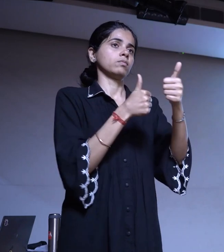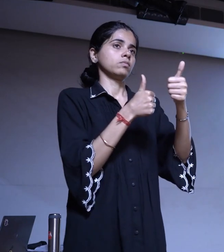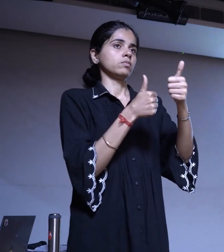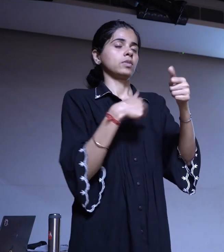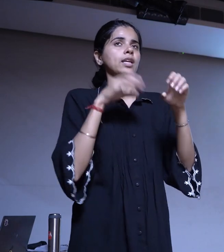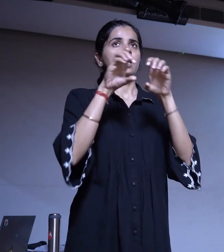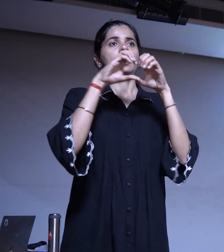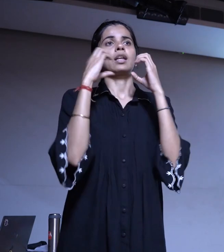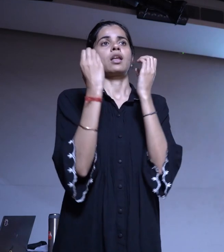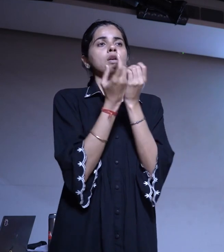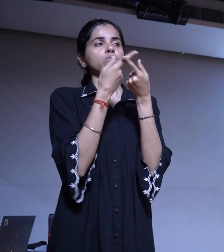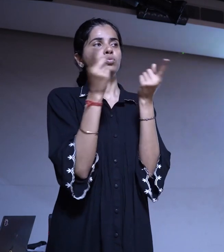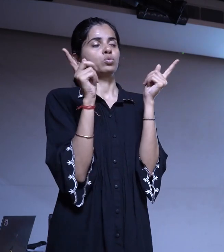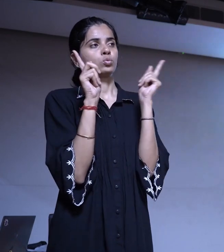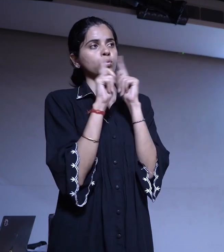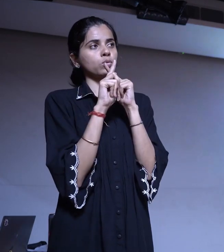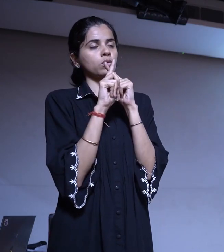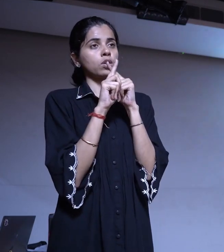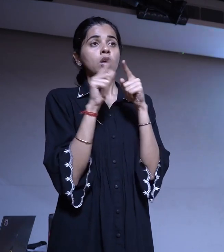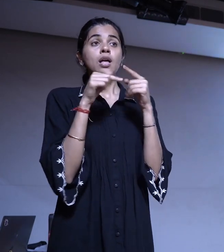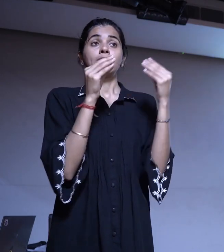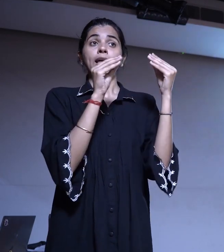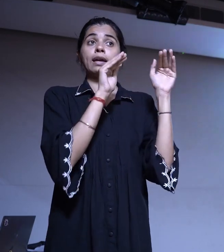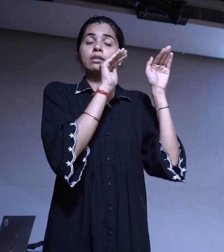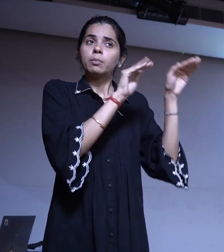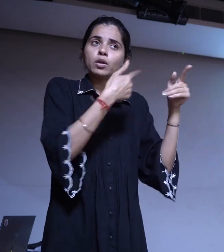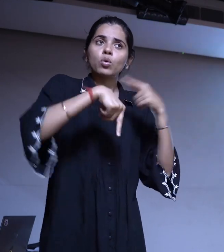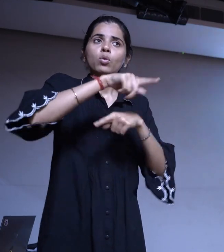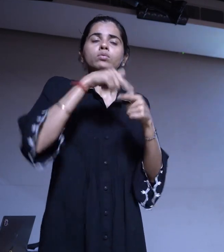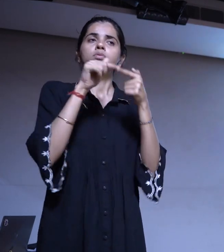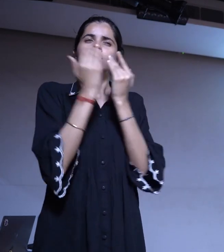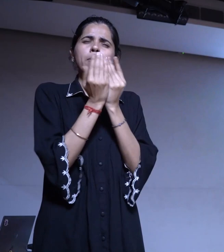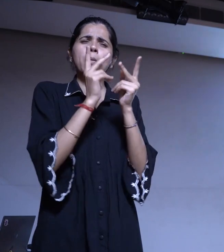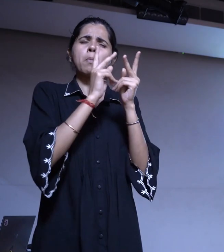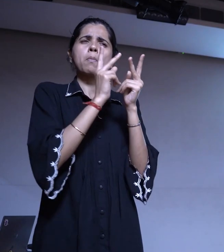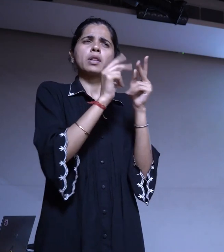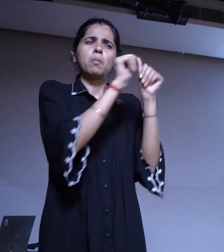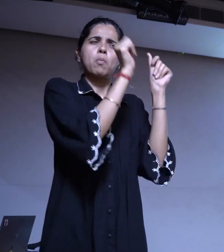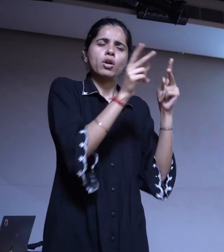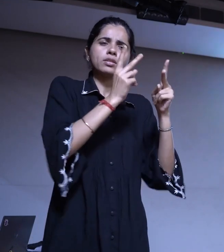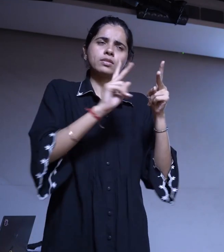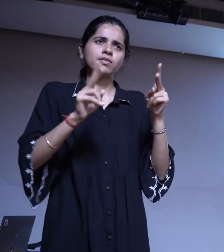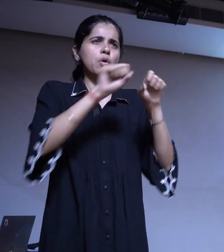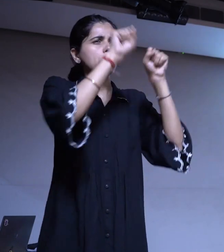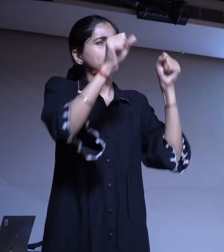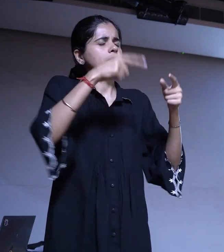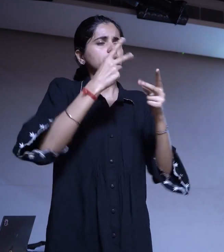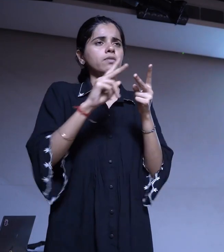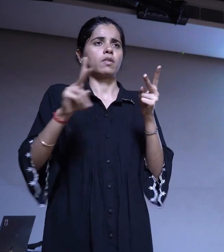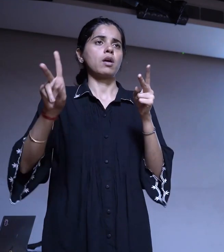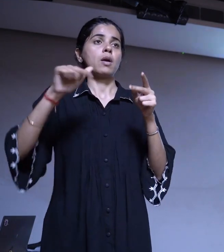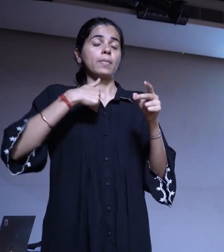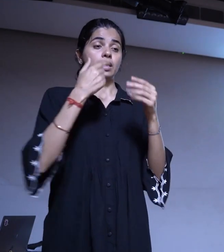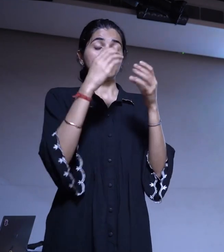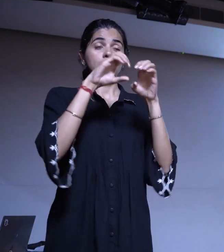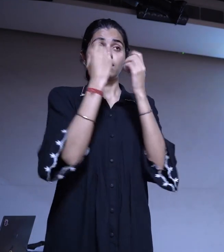a classroom and this depending on the school uh they adopt different modalities so they might decide to do it for the entire classroom